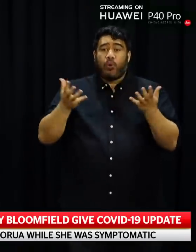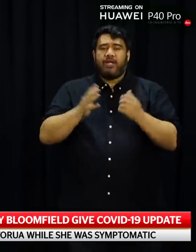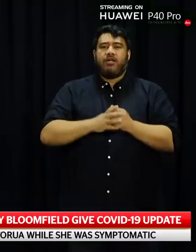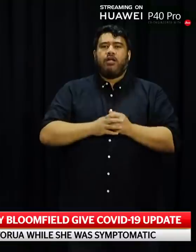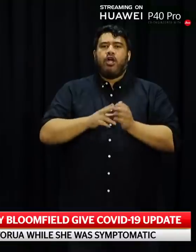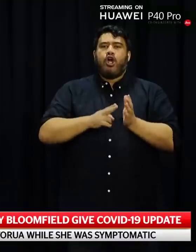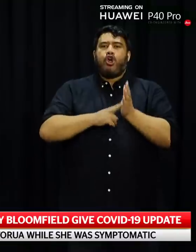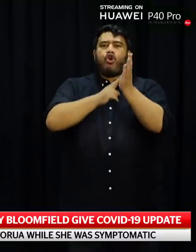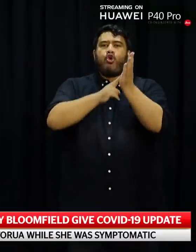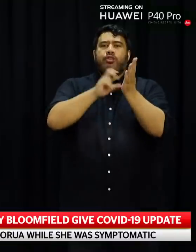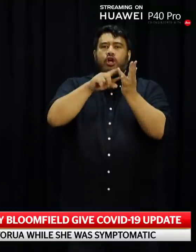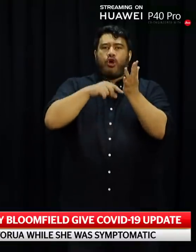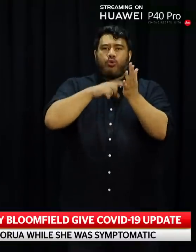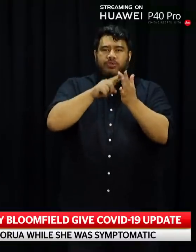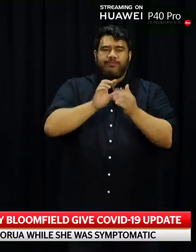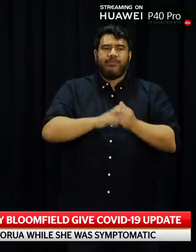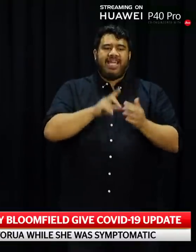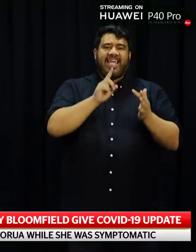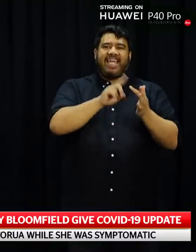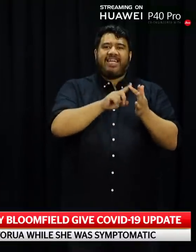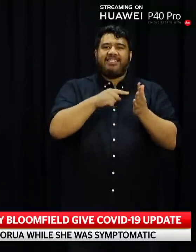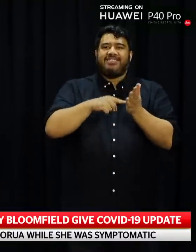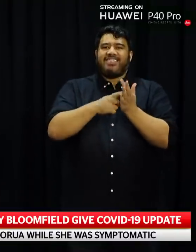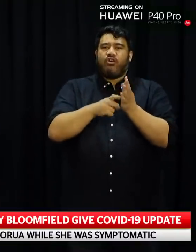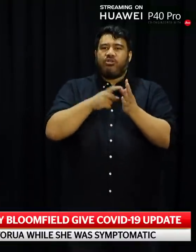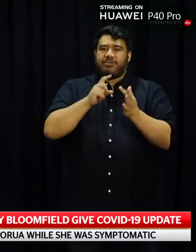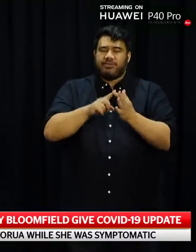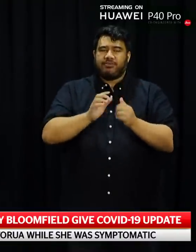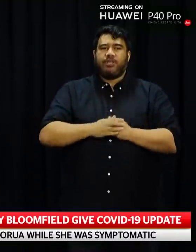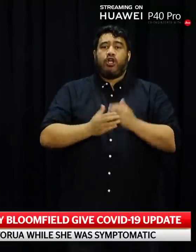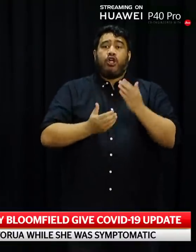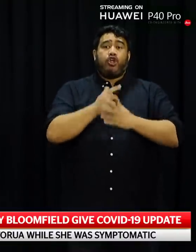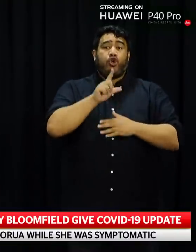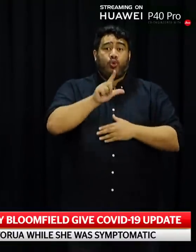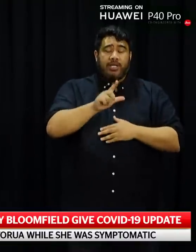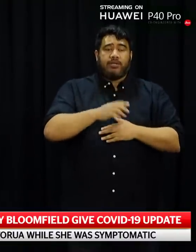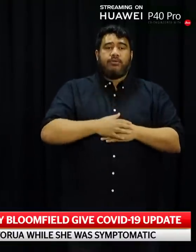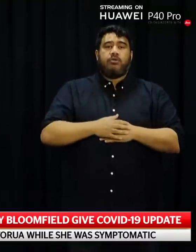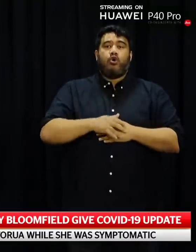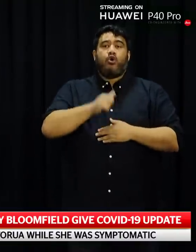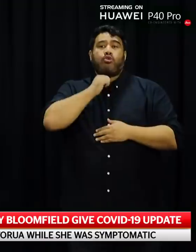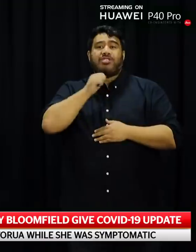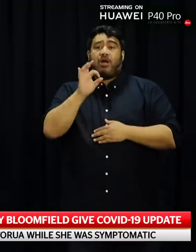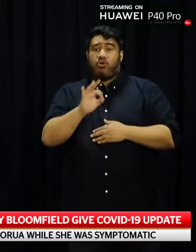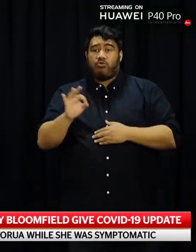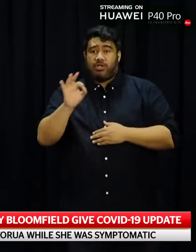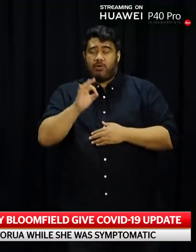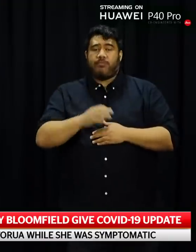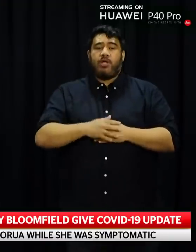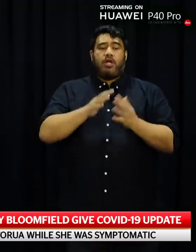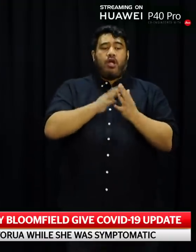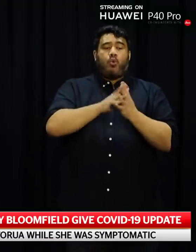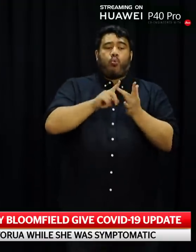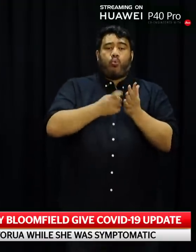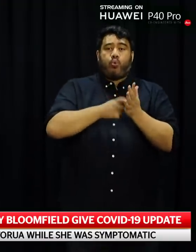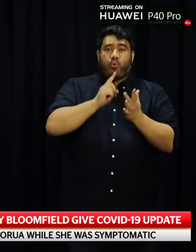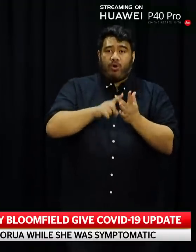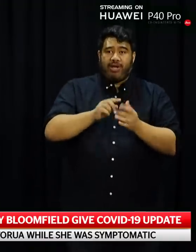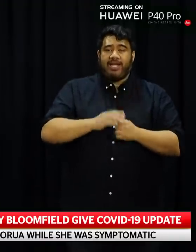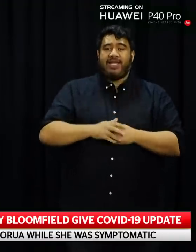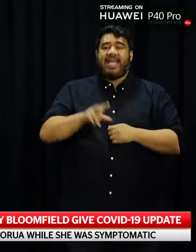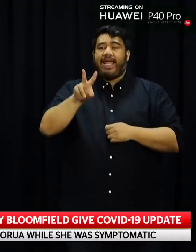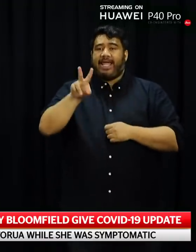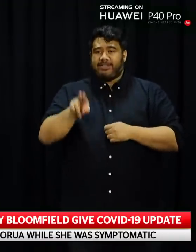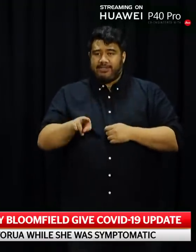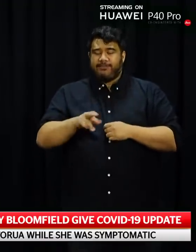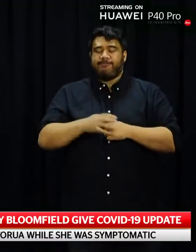Northcote, Eden Terrace, Henderson, New Lynn, Wiri and Otara. And they will operate from 8 or 9